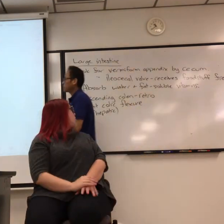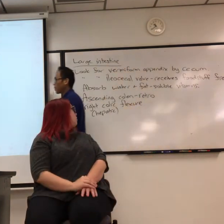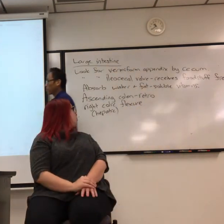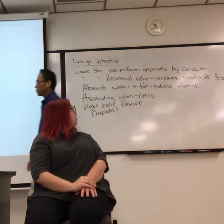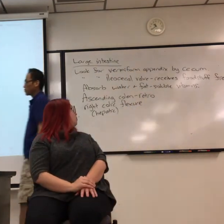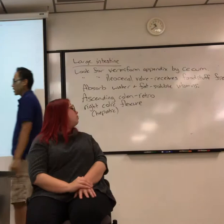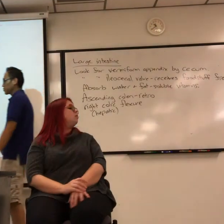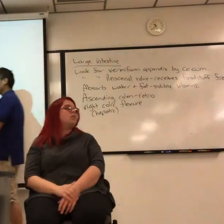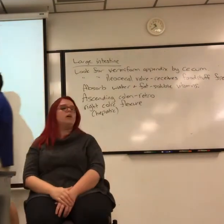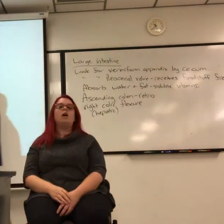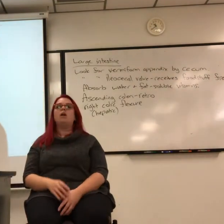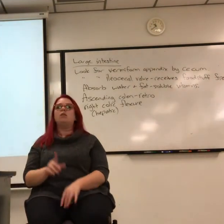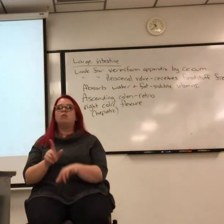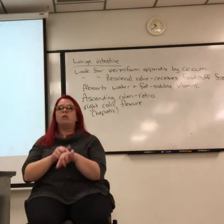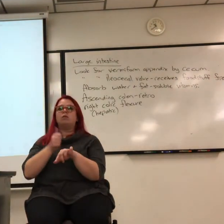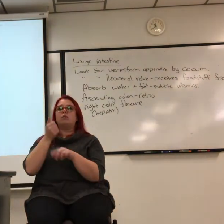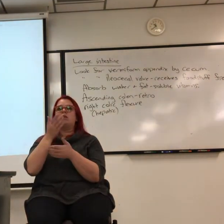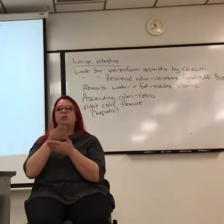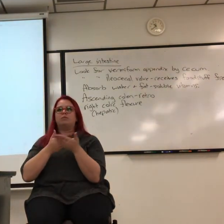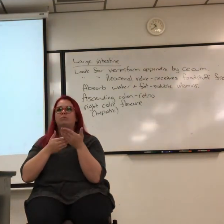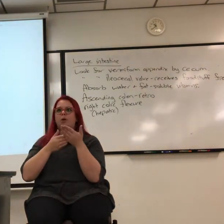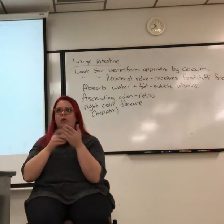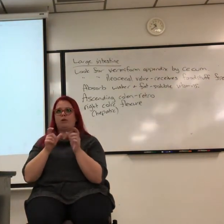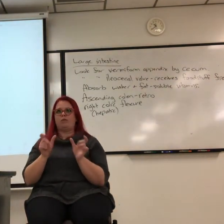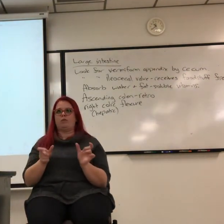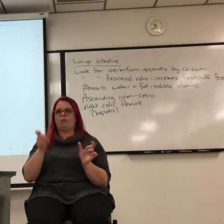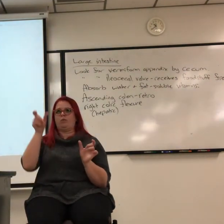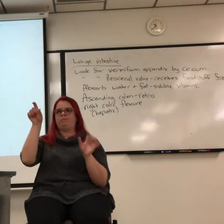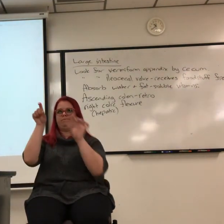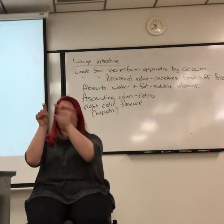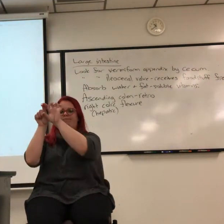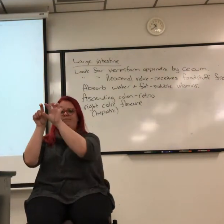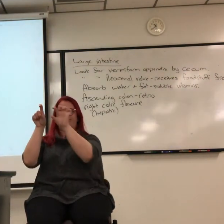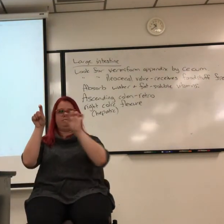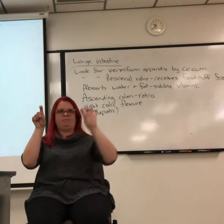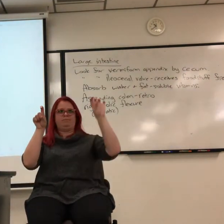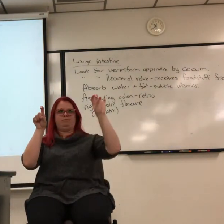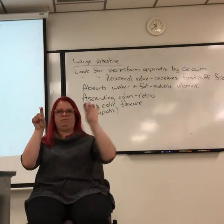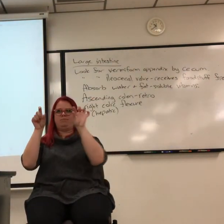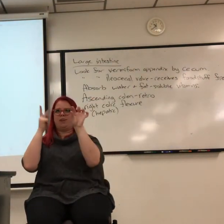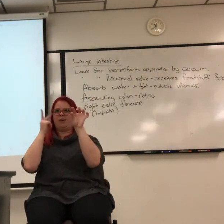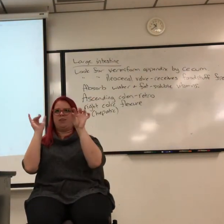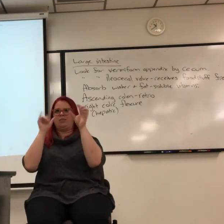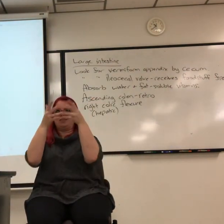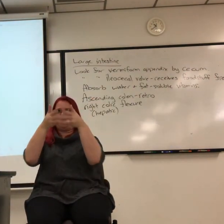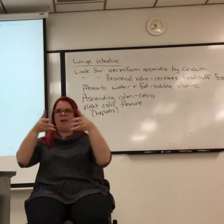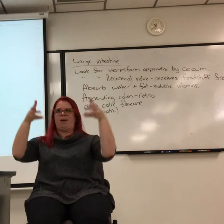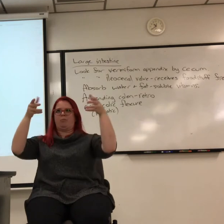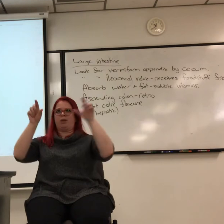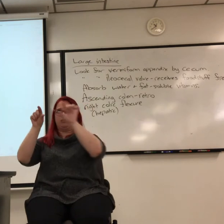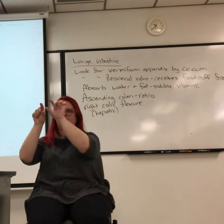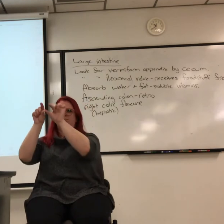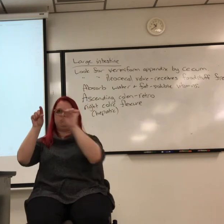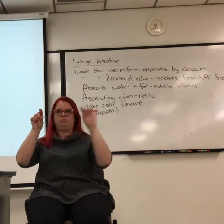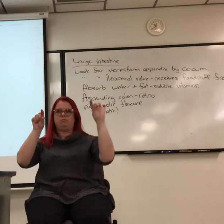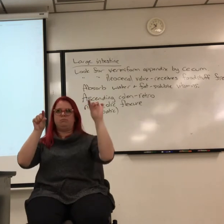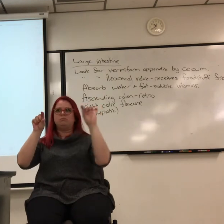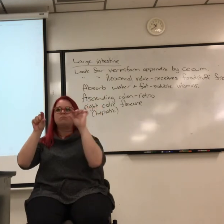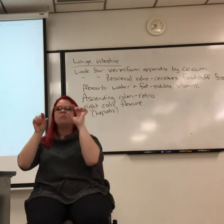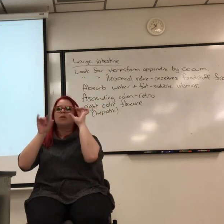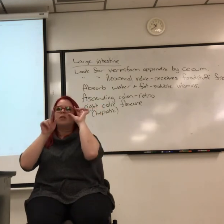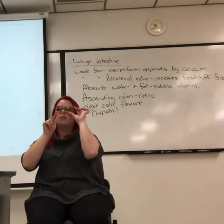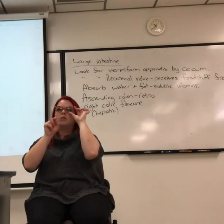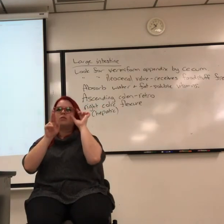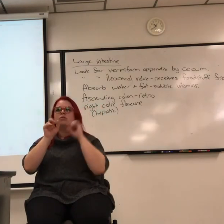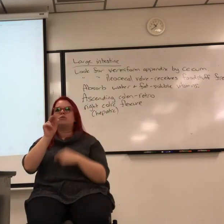The longest part of the transverse colon is that hammock looking thing, I'll highlight it. That's the